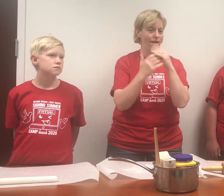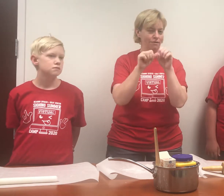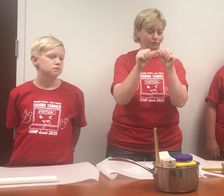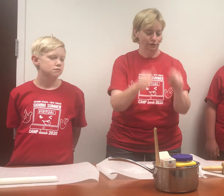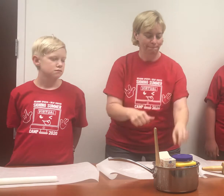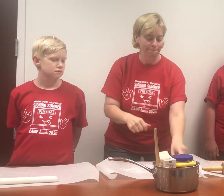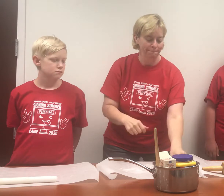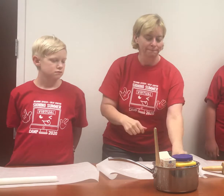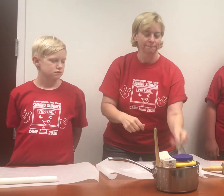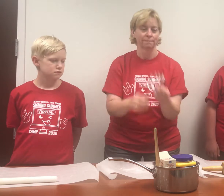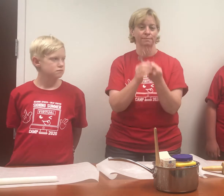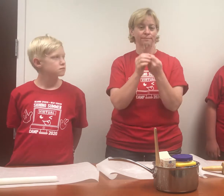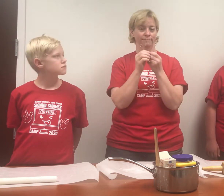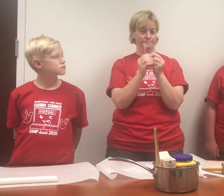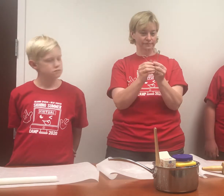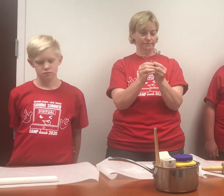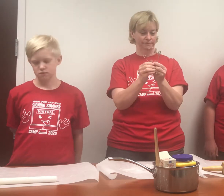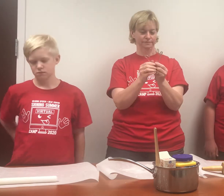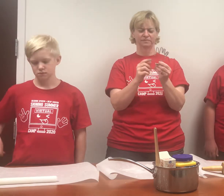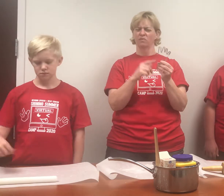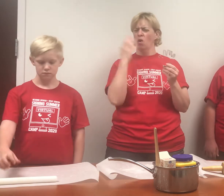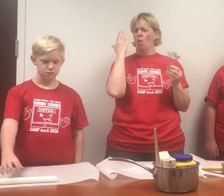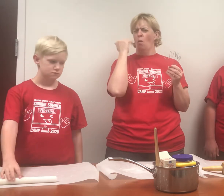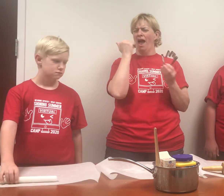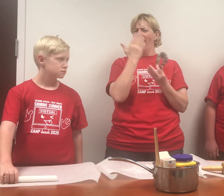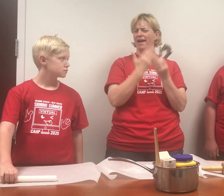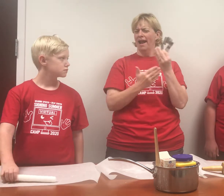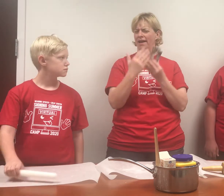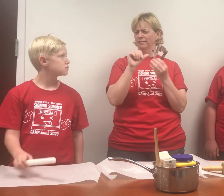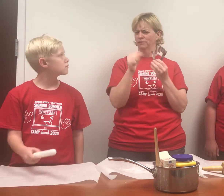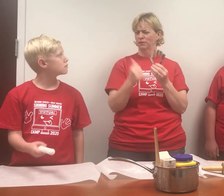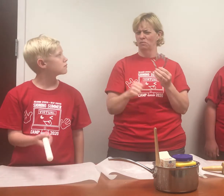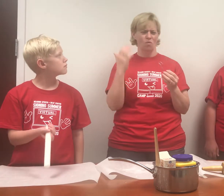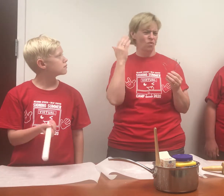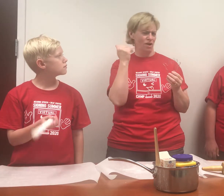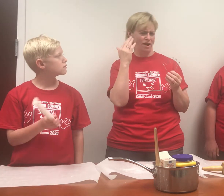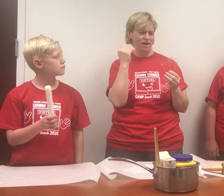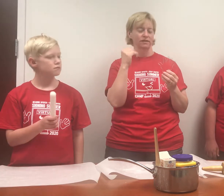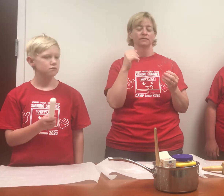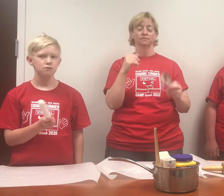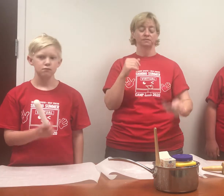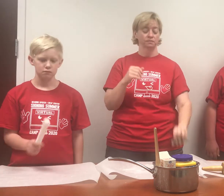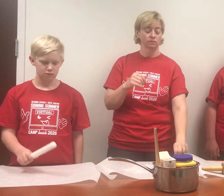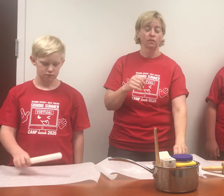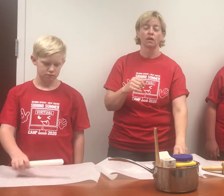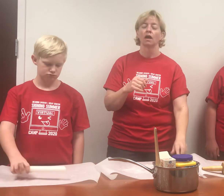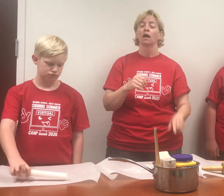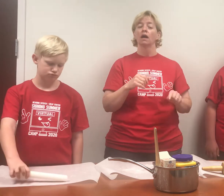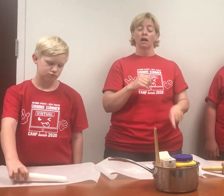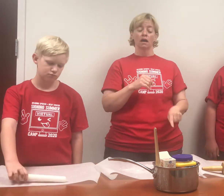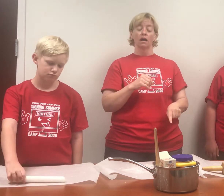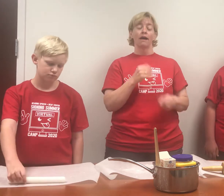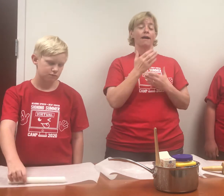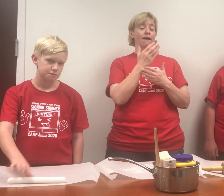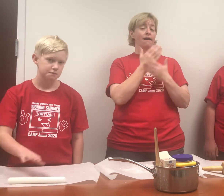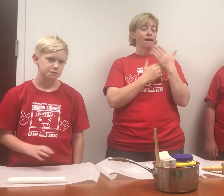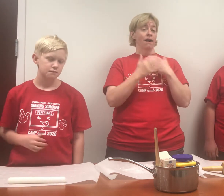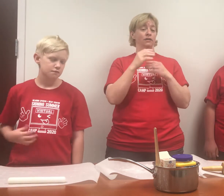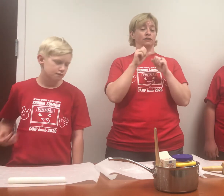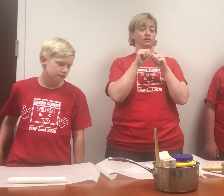and we're going to be using a hand shape. You might be wondering why a hand shape, but the reason